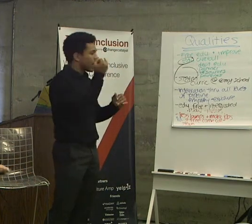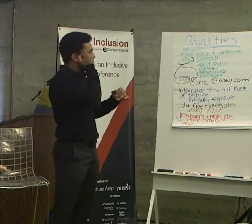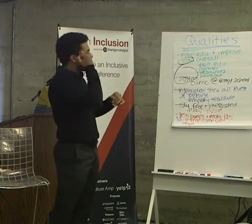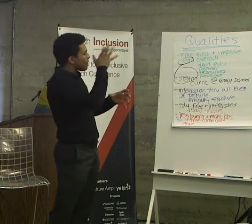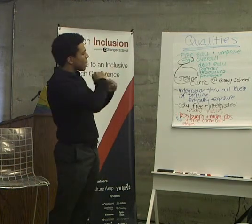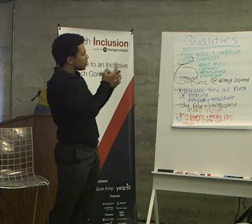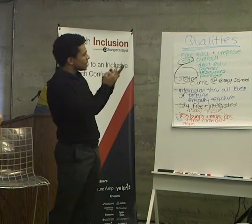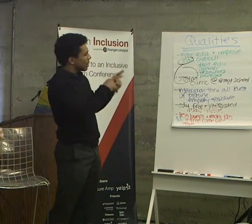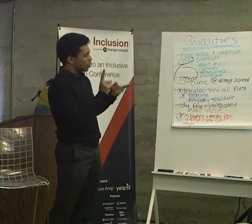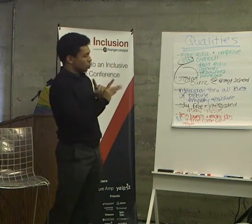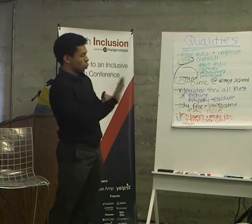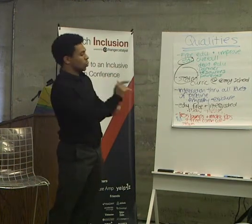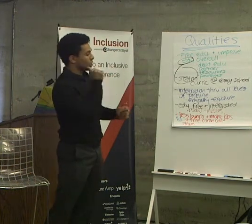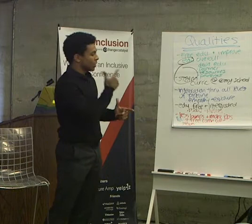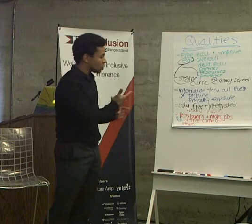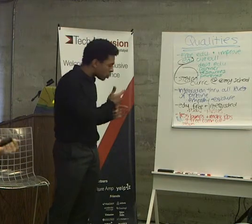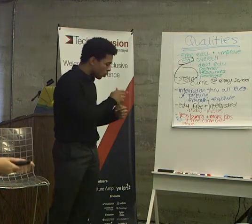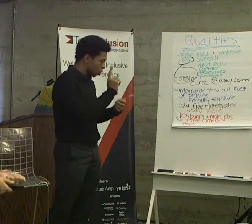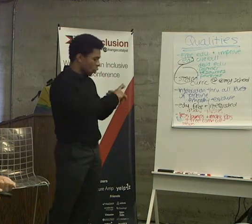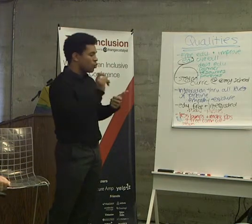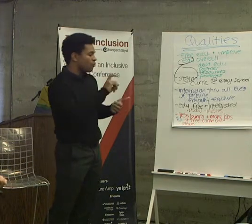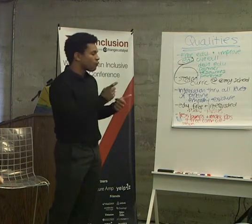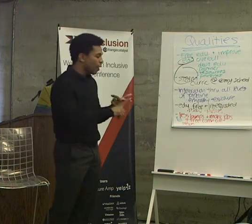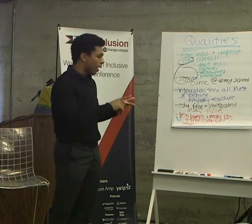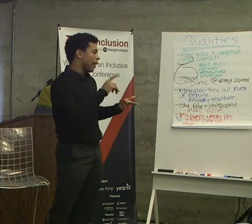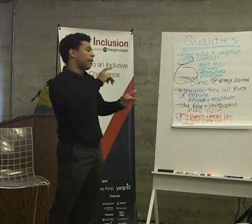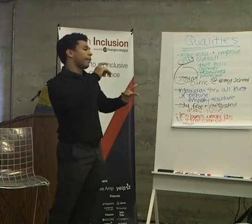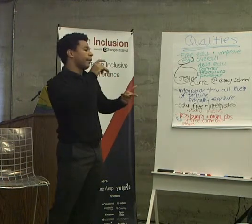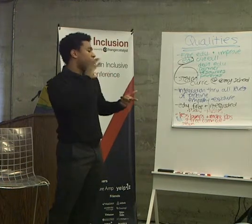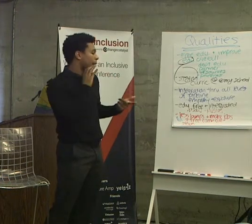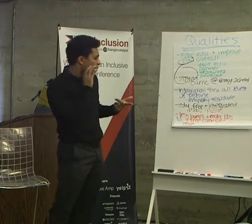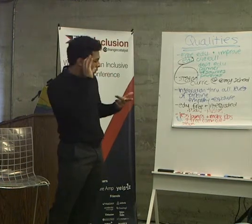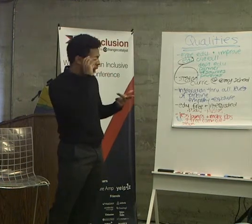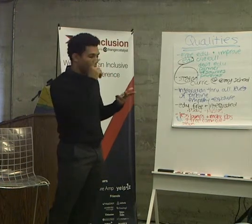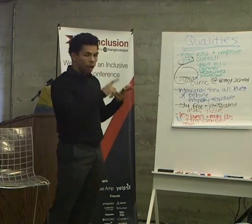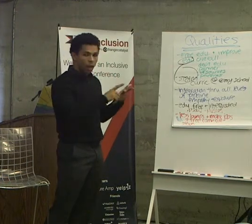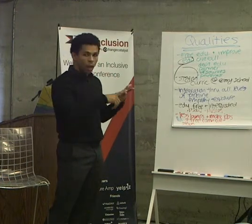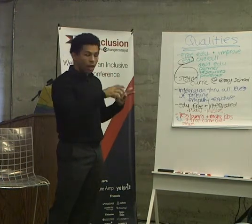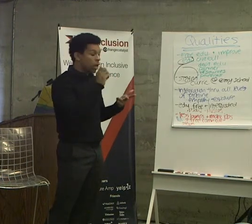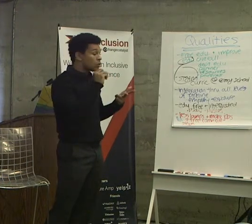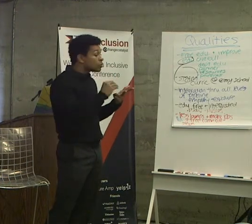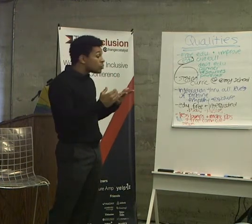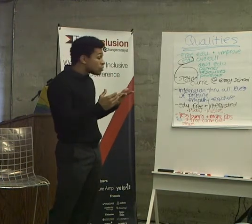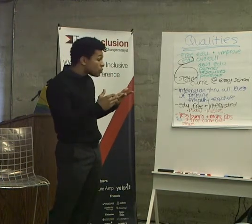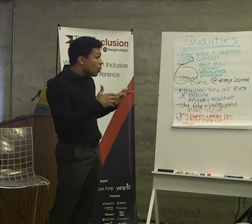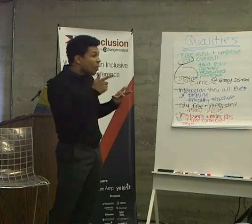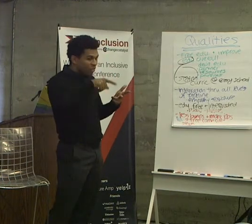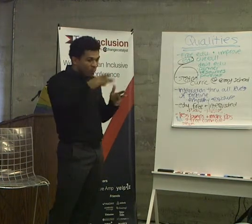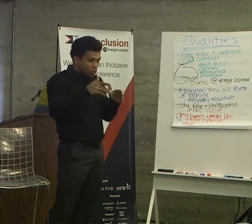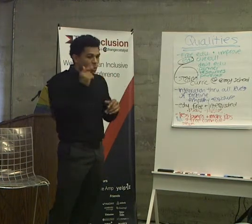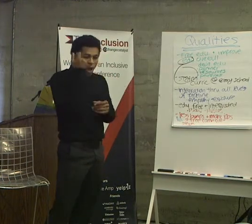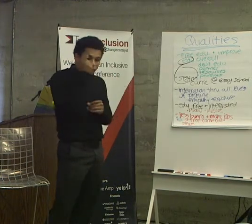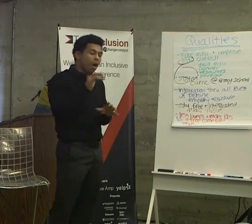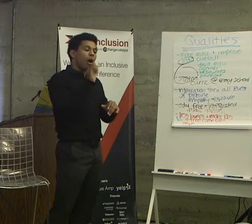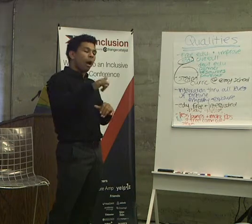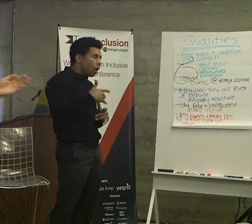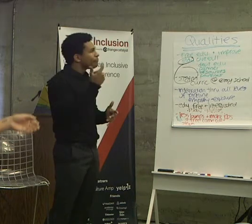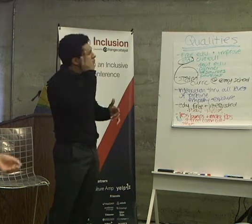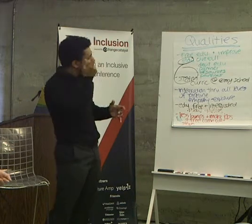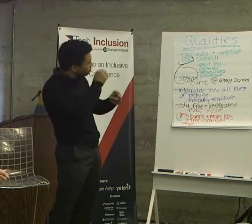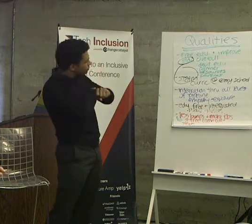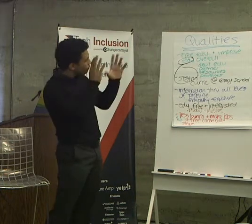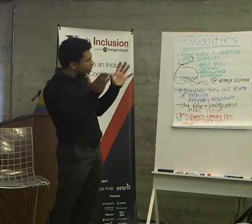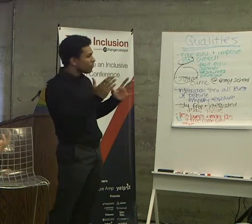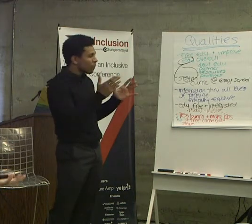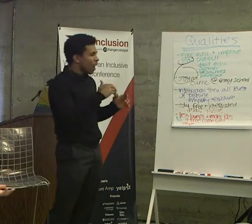to your sister, or your friend, or your cousin, right? And they understand that they would dislike it if it happened to that person, and say, well, what